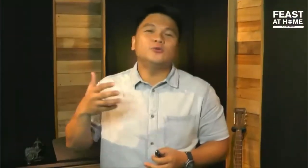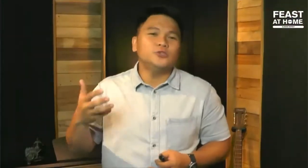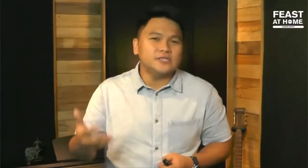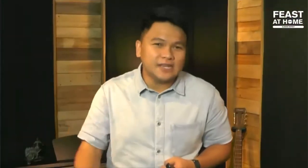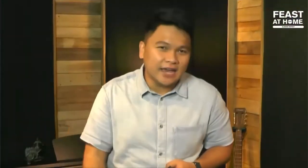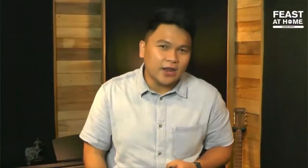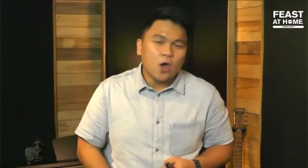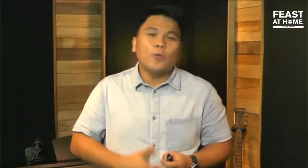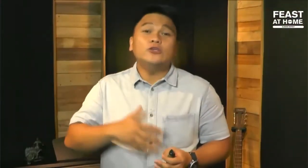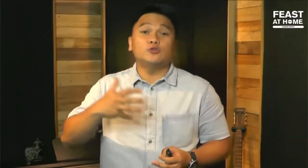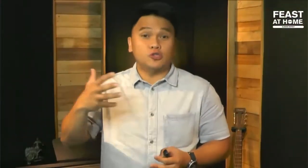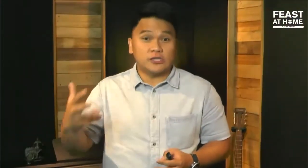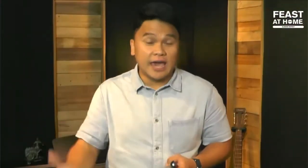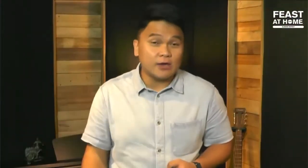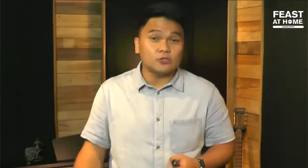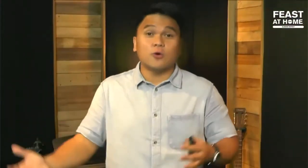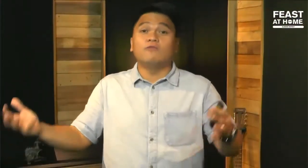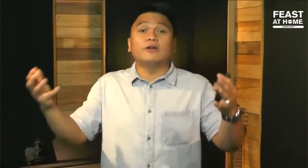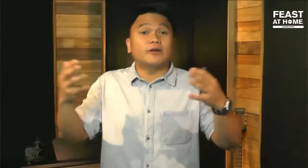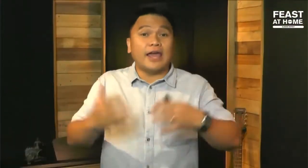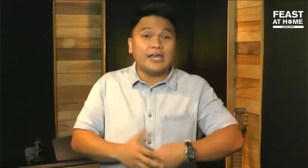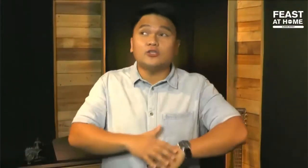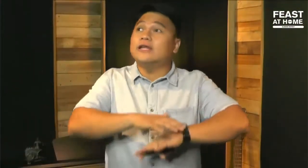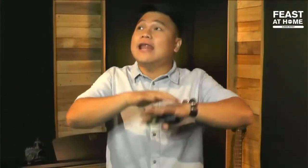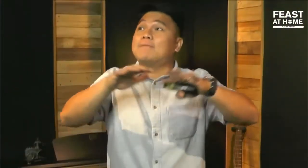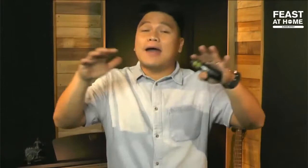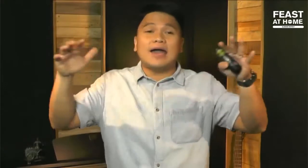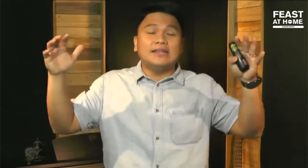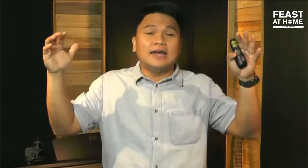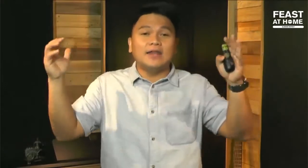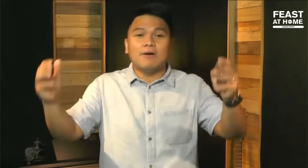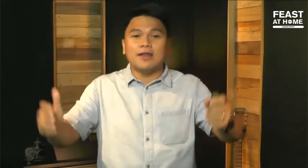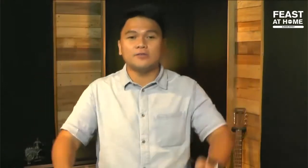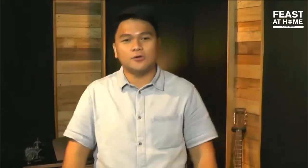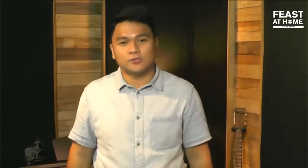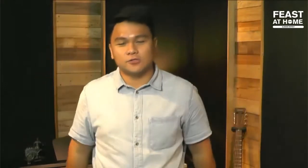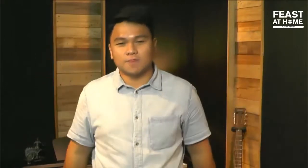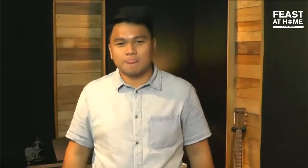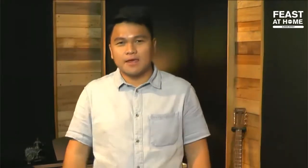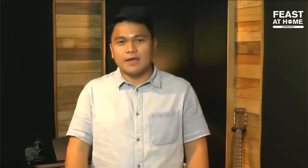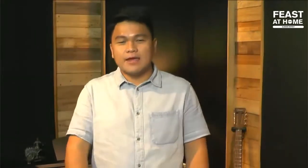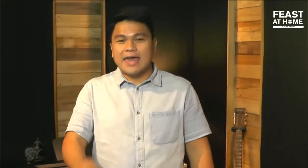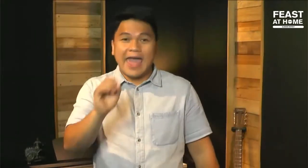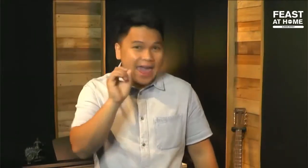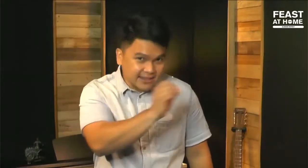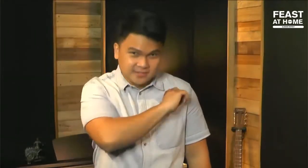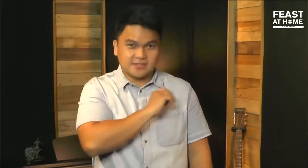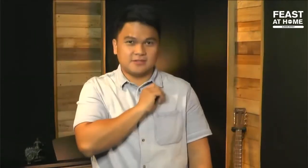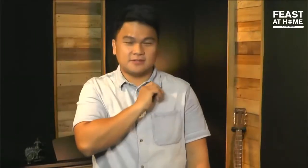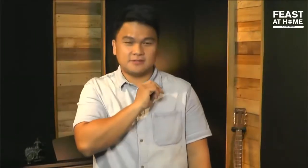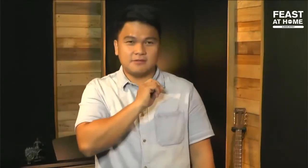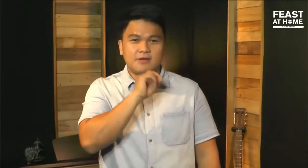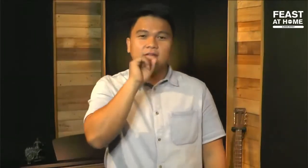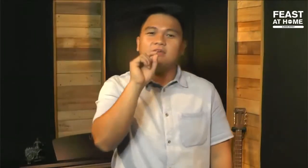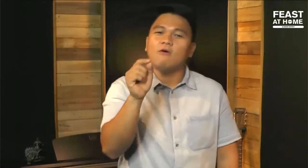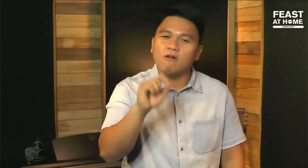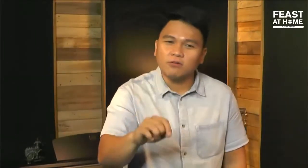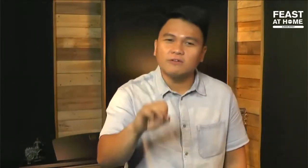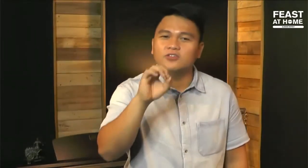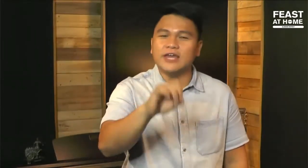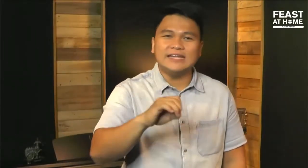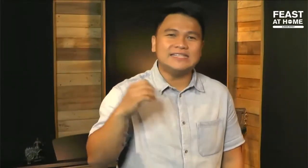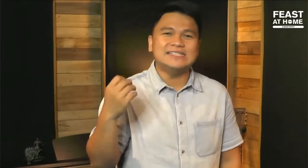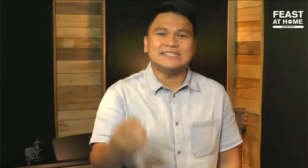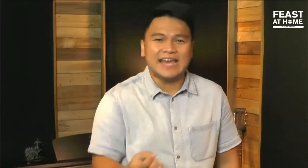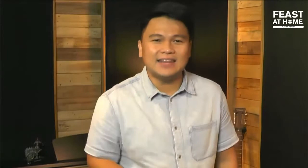we choose sin, we choose chaos over creation na napakagandang ginawa ng Diyos. Hence, the author